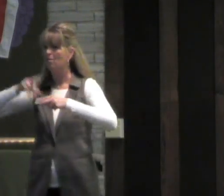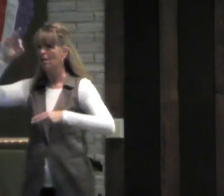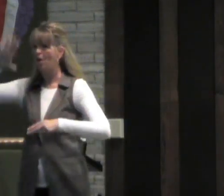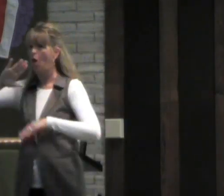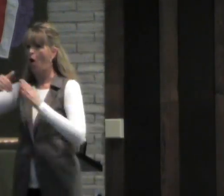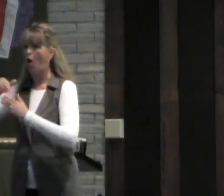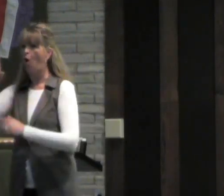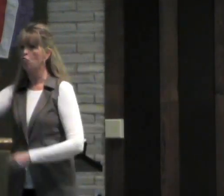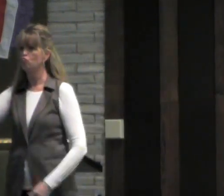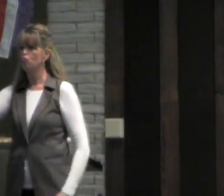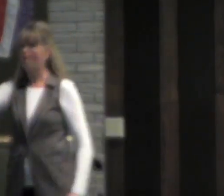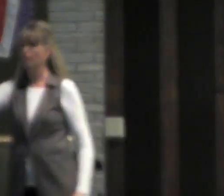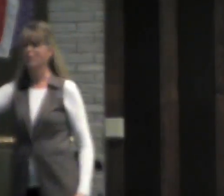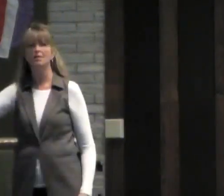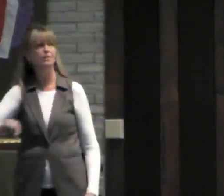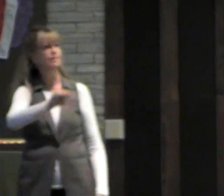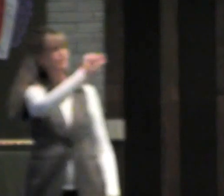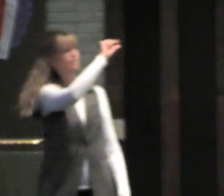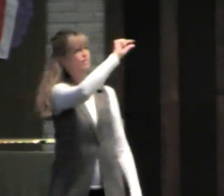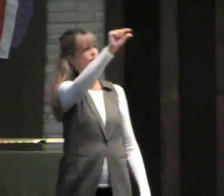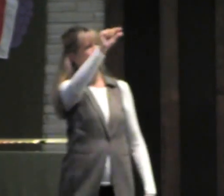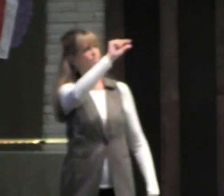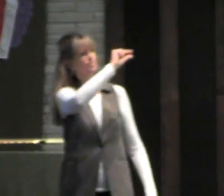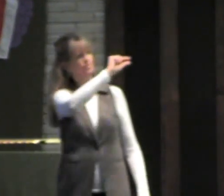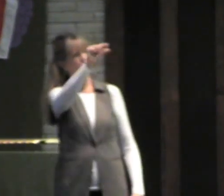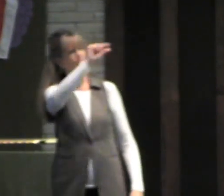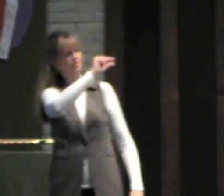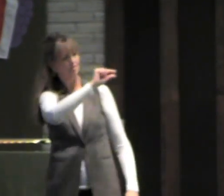plaque, had my name on it, said Reverend,